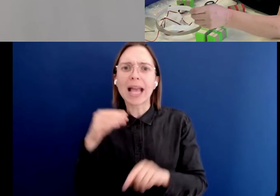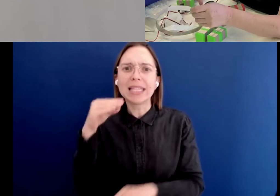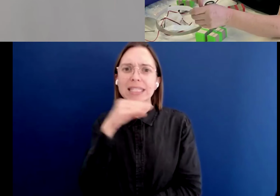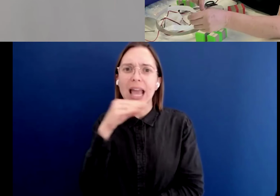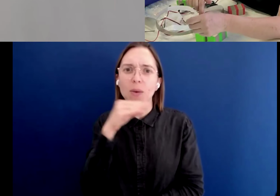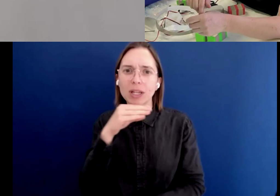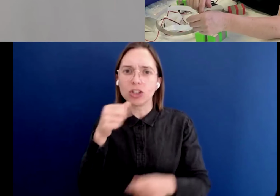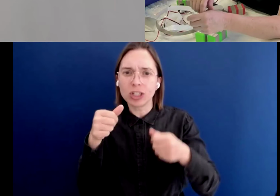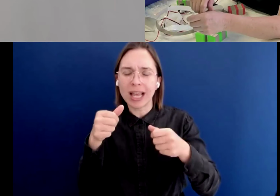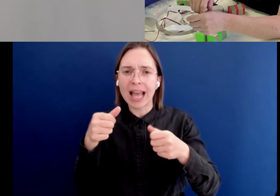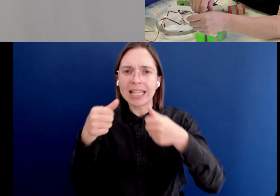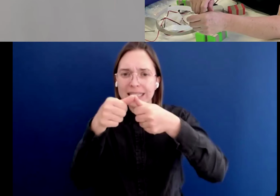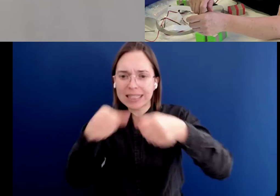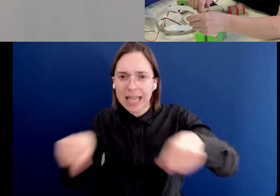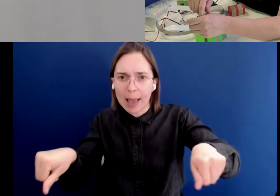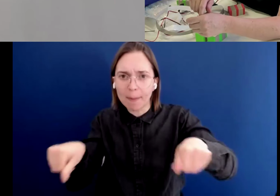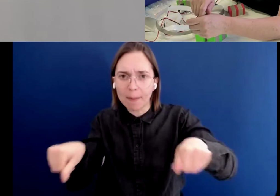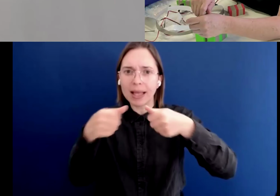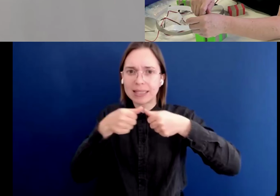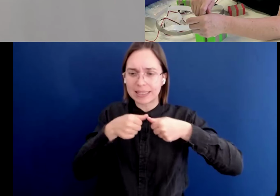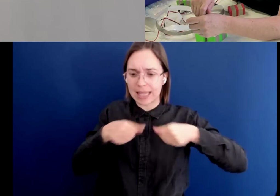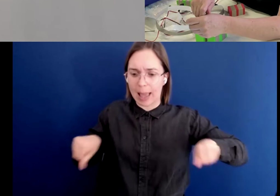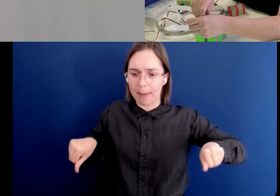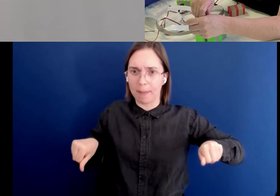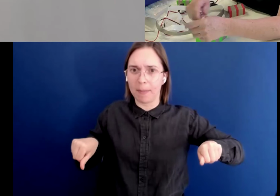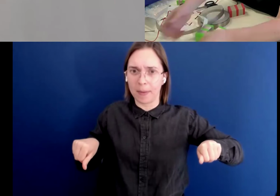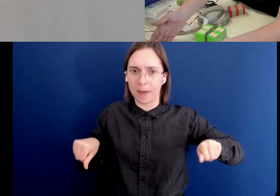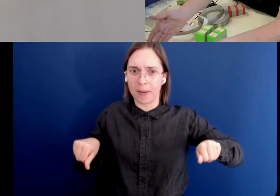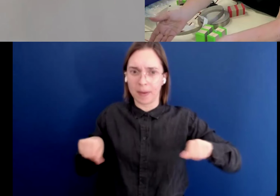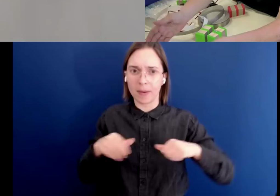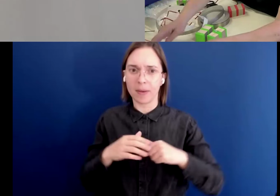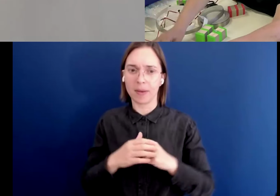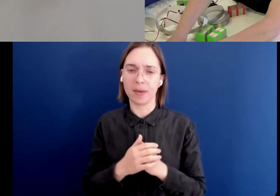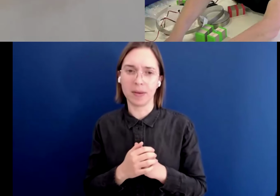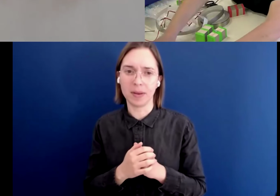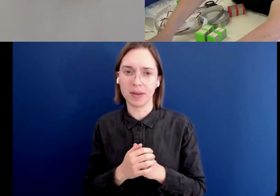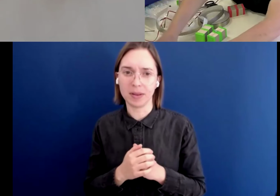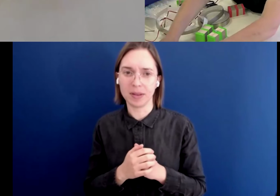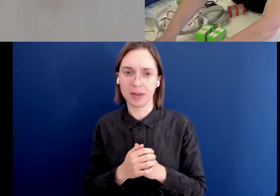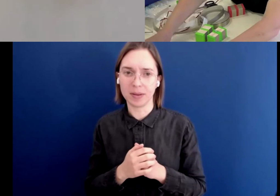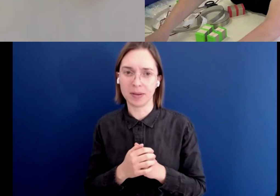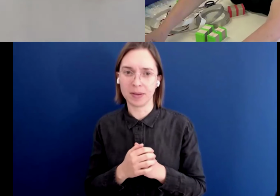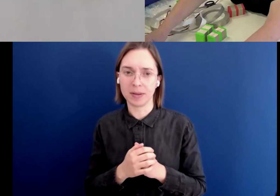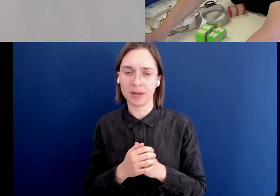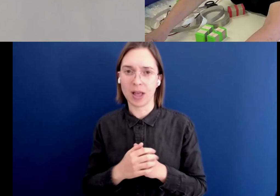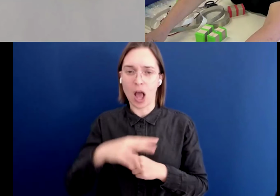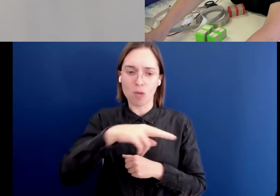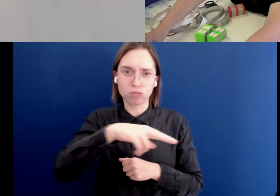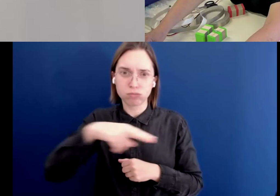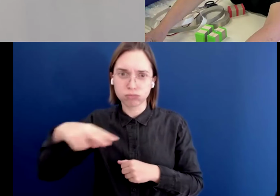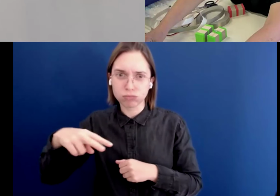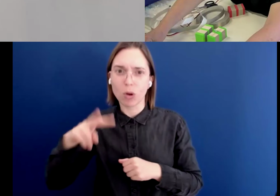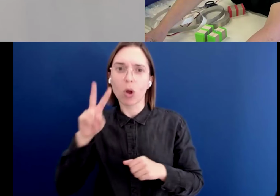the components don't push into the foam or into the bubble wrap. As long as you have, if you make this